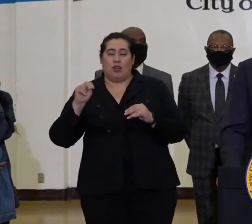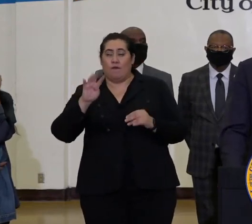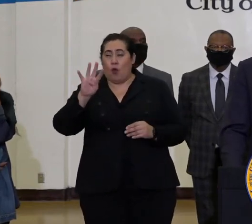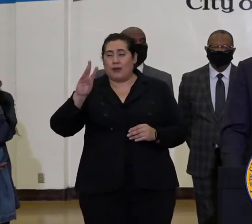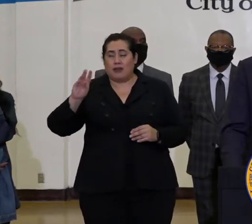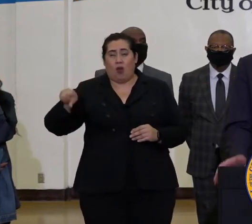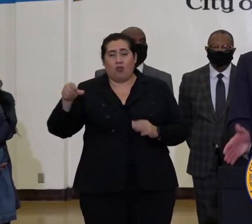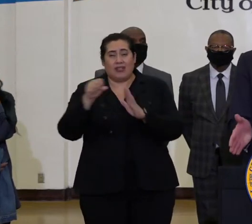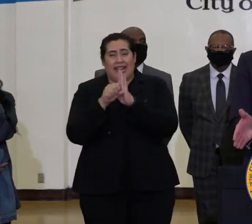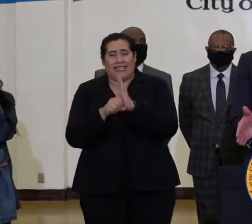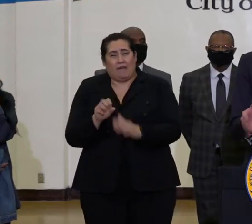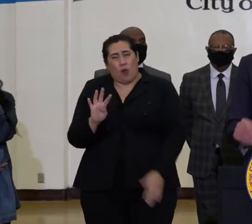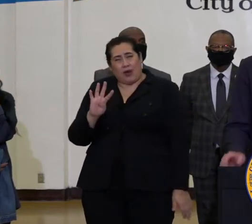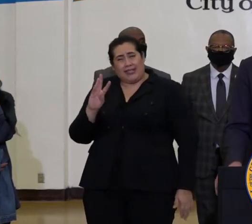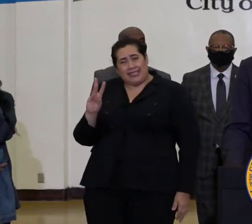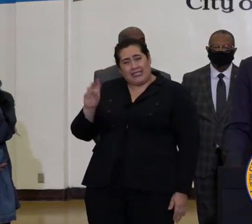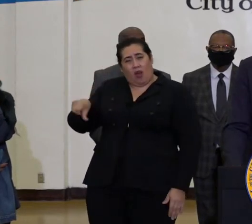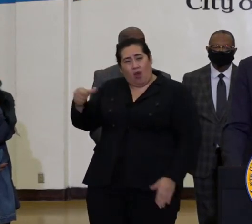states